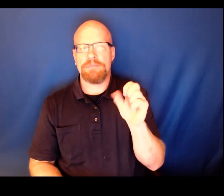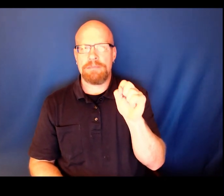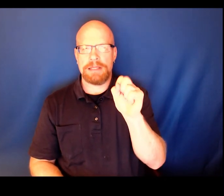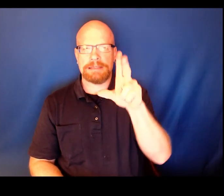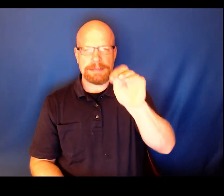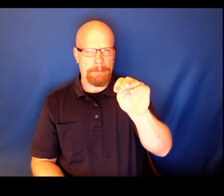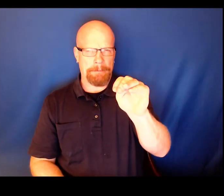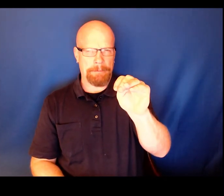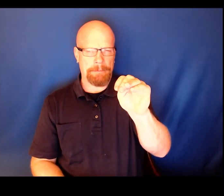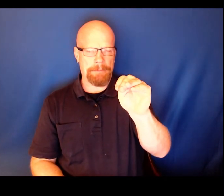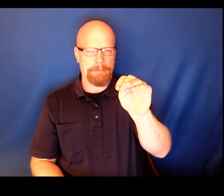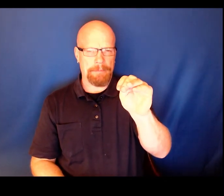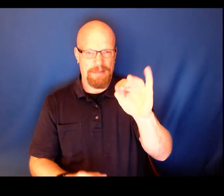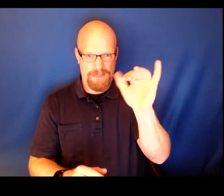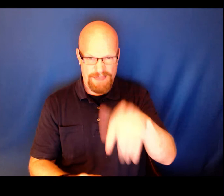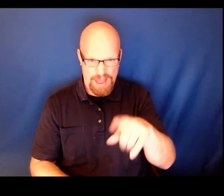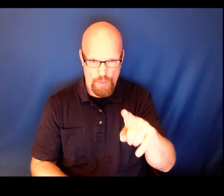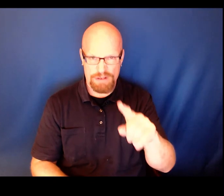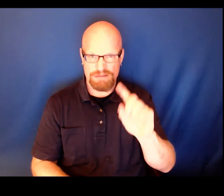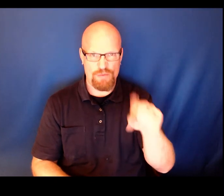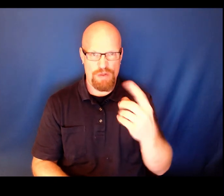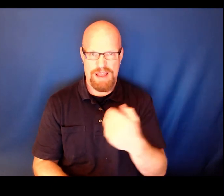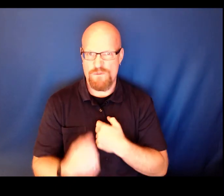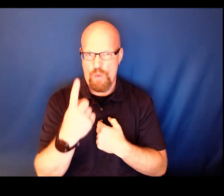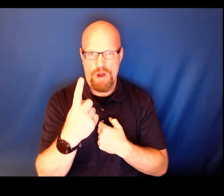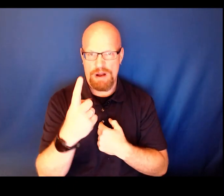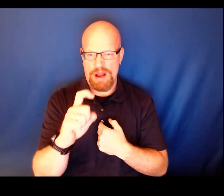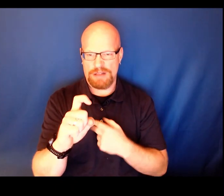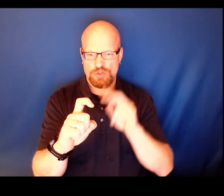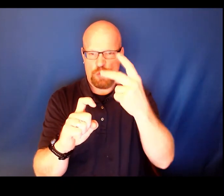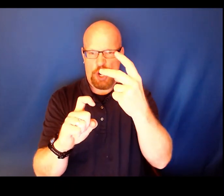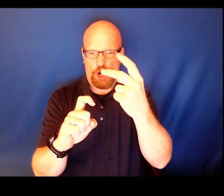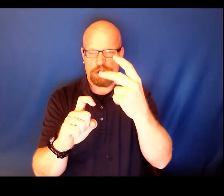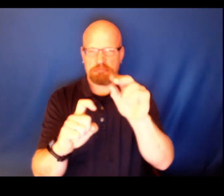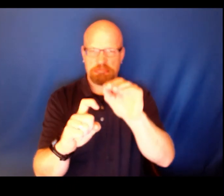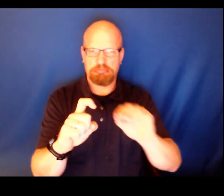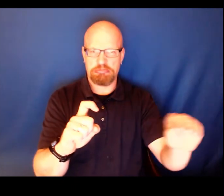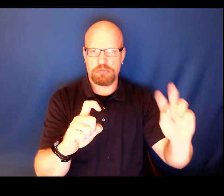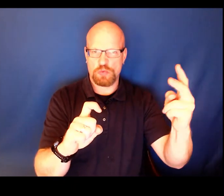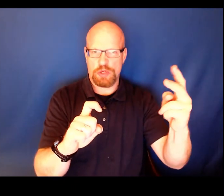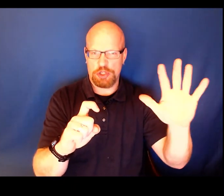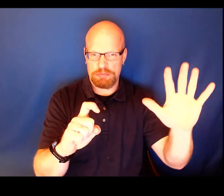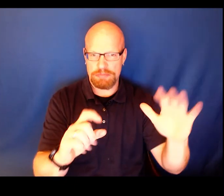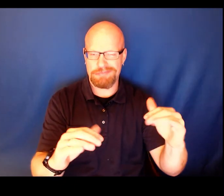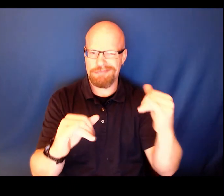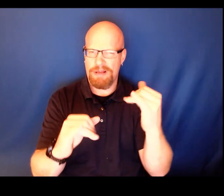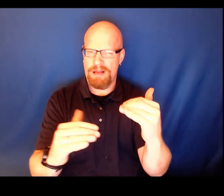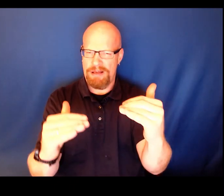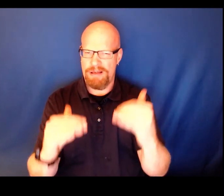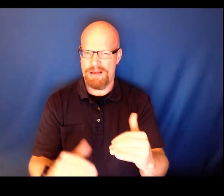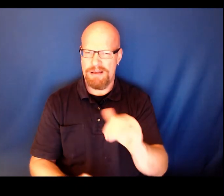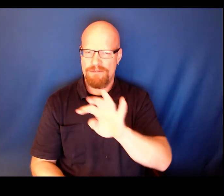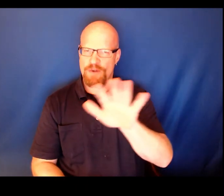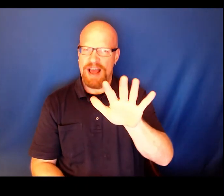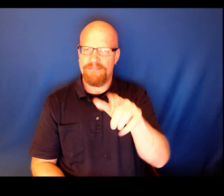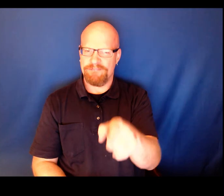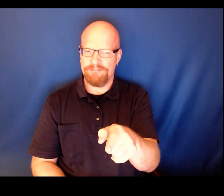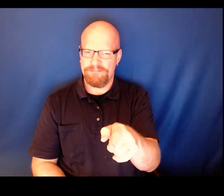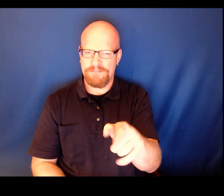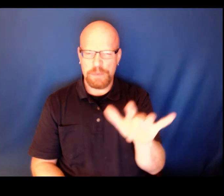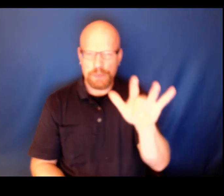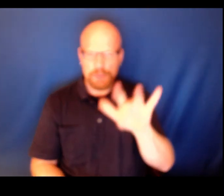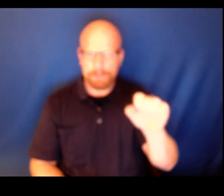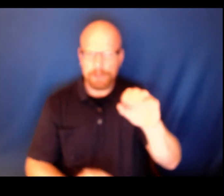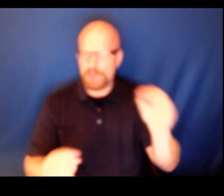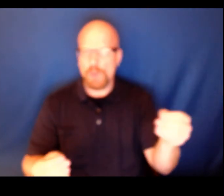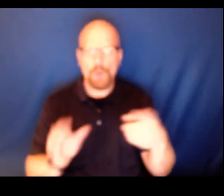the variables. The sum. We only have one variable, so nothing to add up. Below here